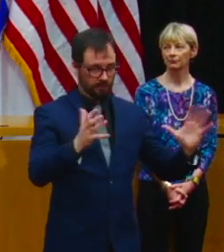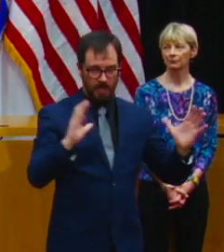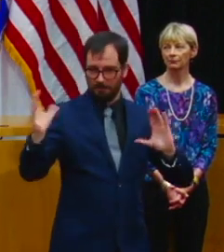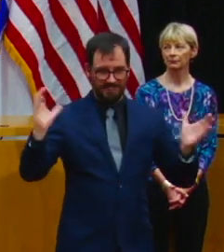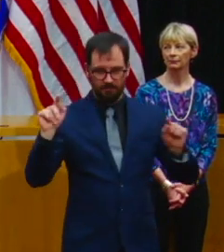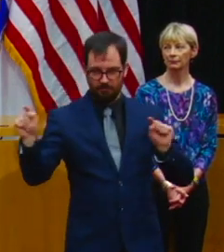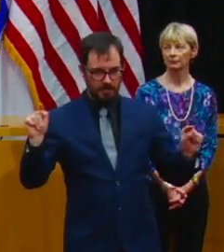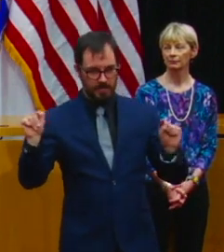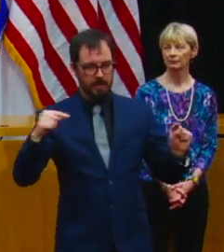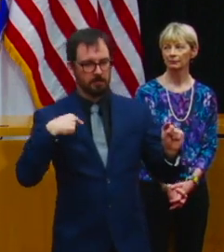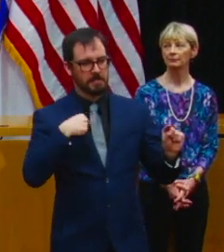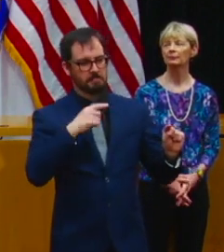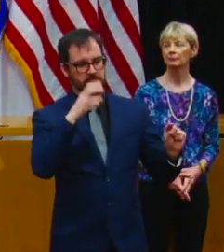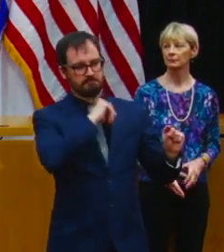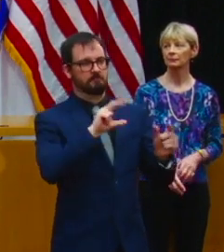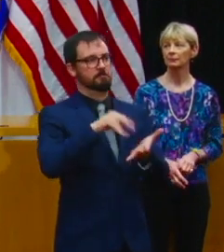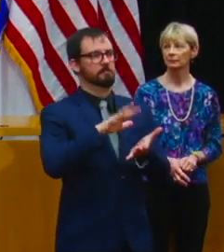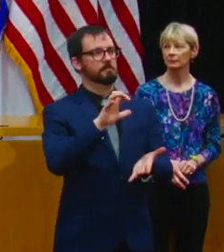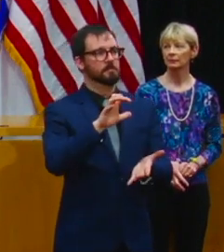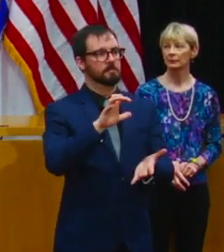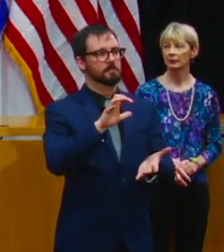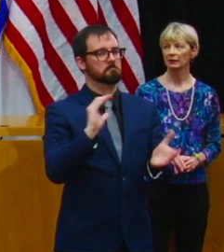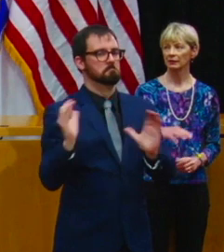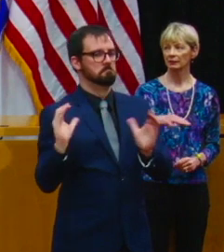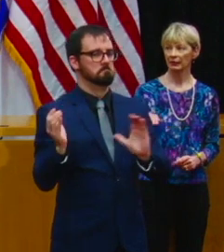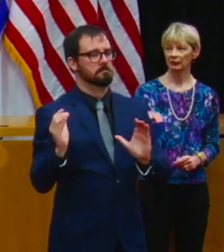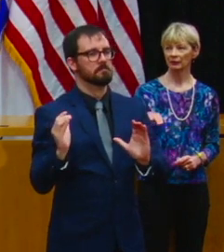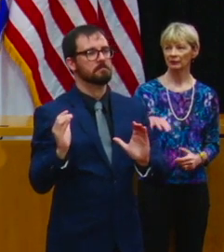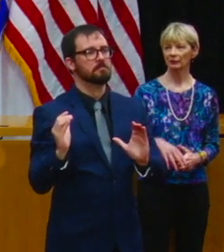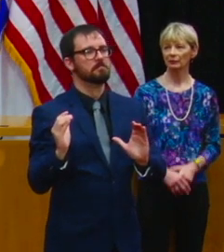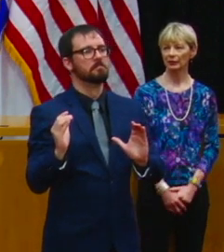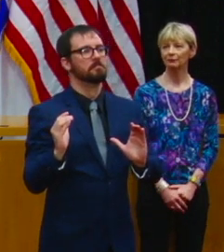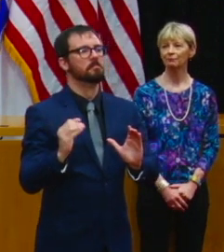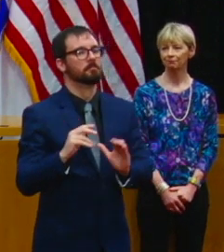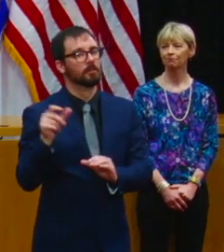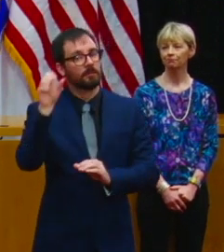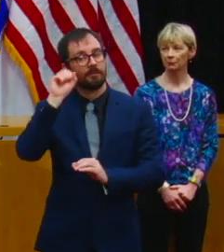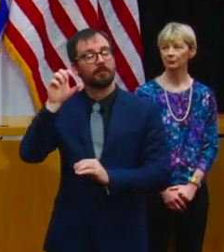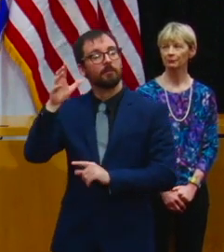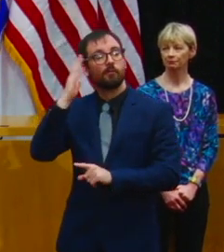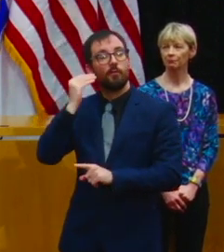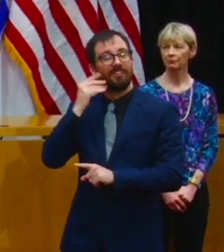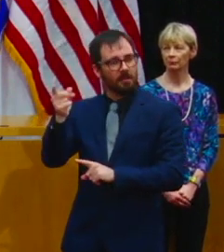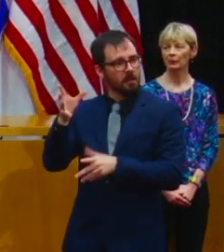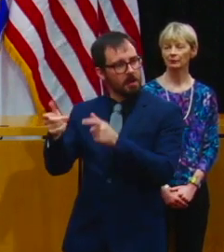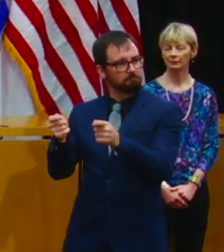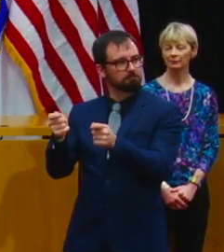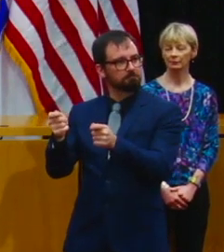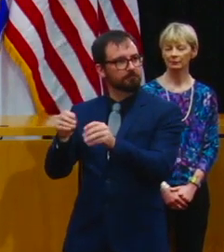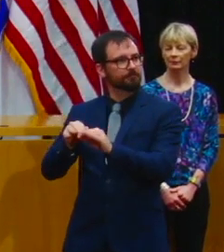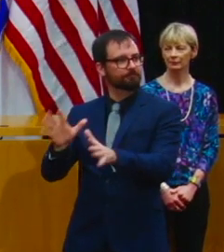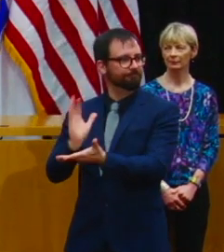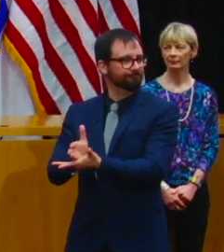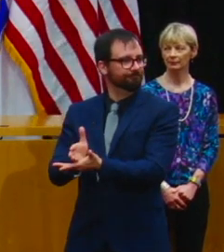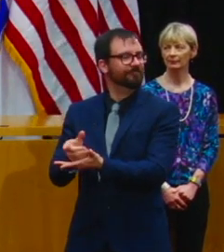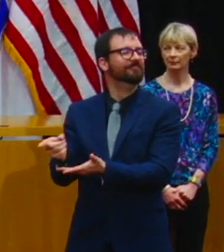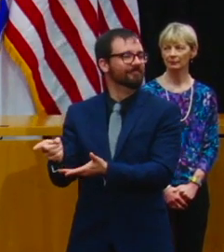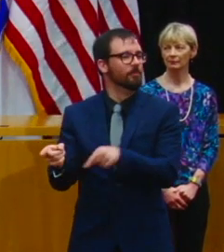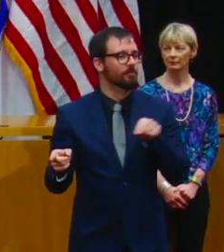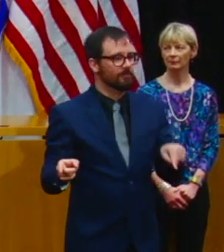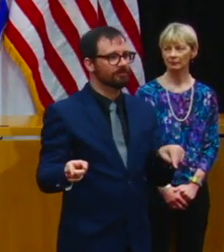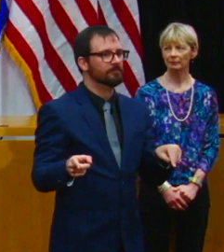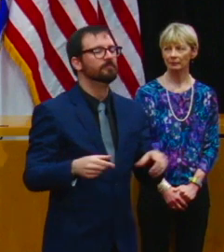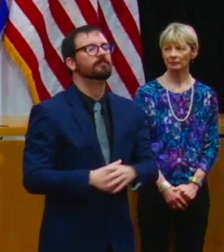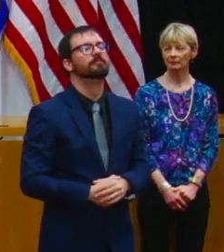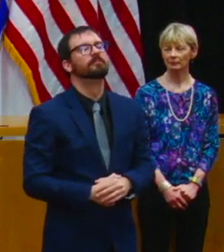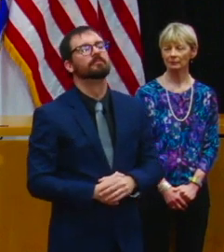secretary said when we talked about 3,500 out of Quest is that's kind of benchmark number one. There's going to be a benchmark number two and a benchmark number